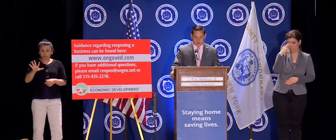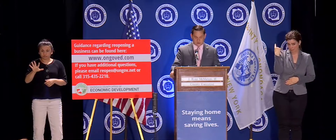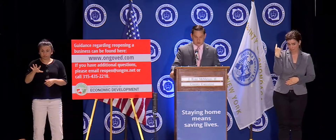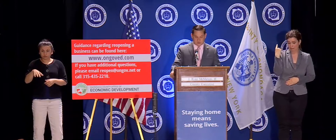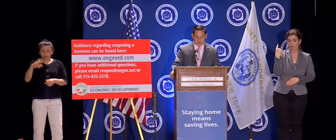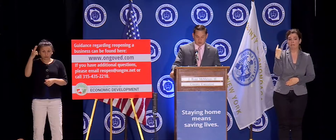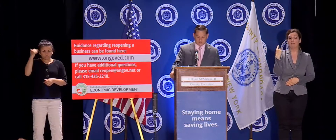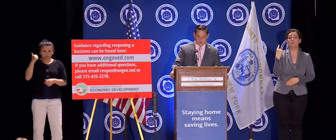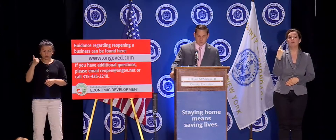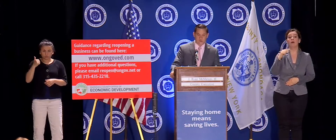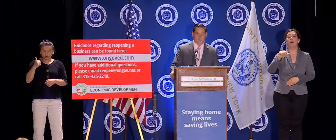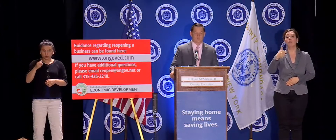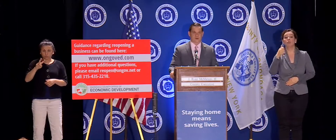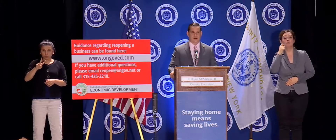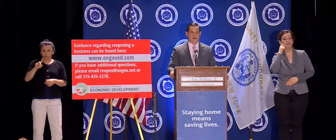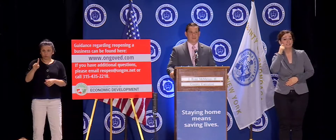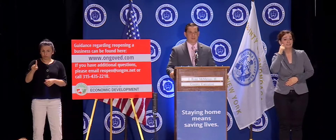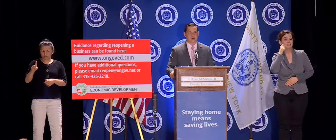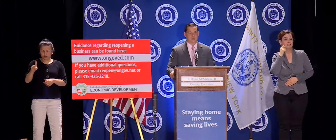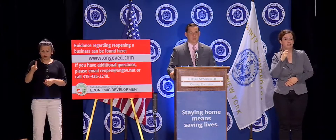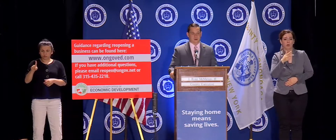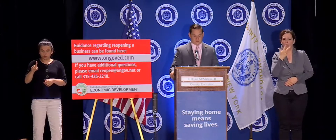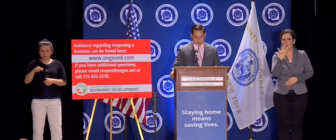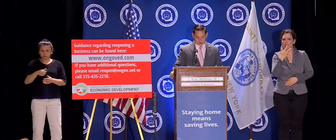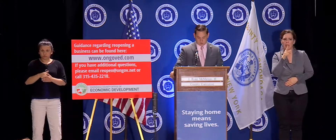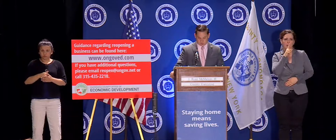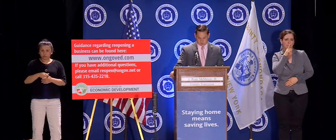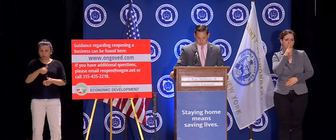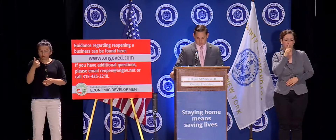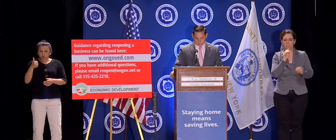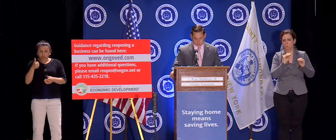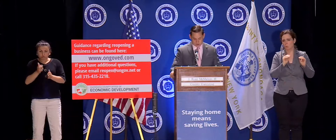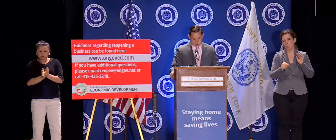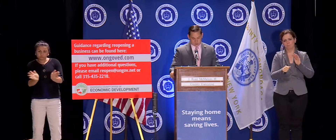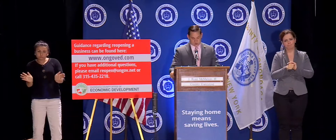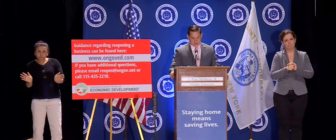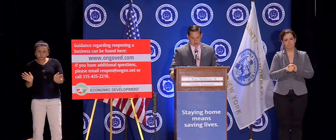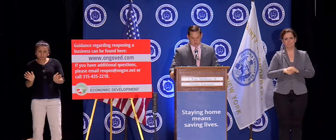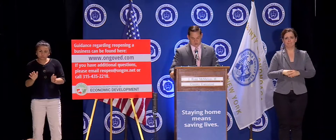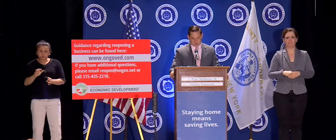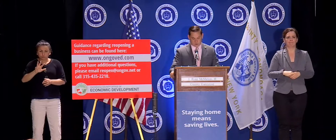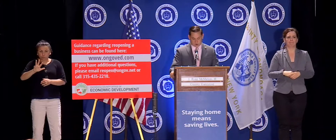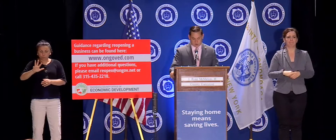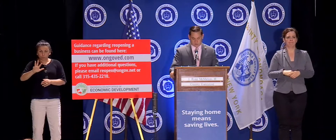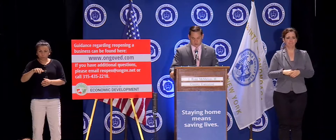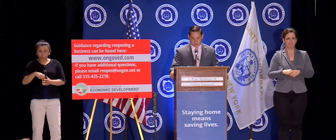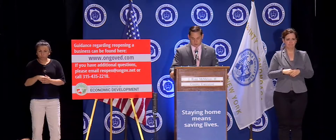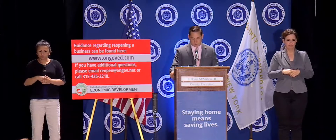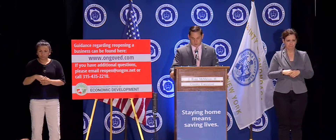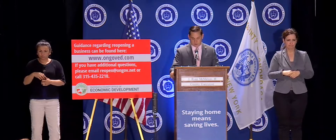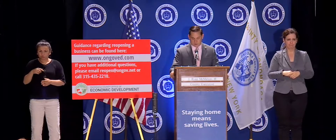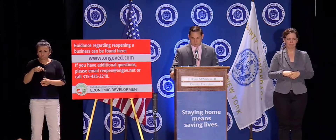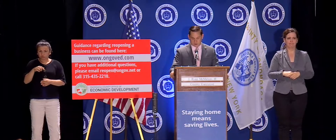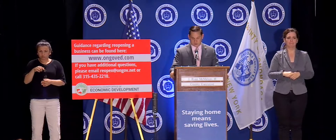another race, and 3 individuals who have declined to share their information with us. To date, we have 201